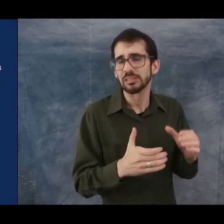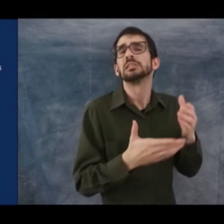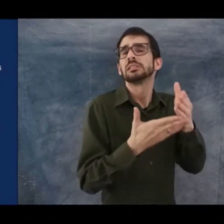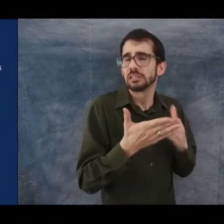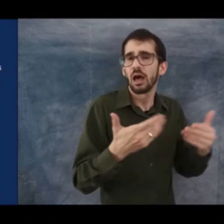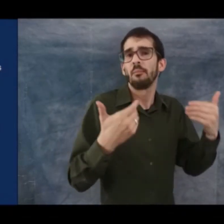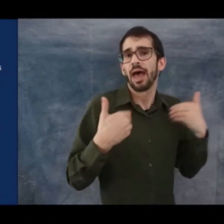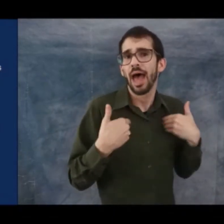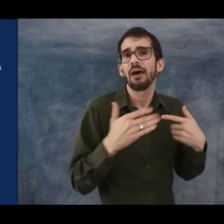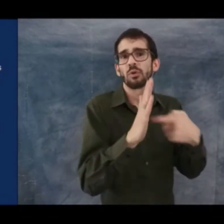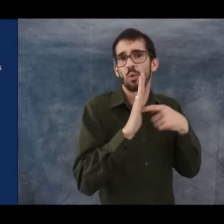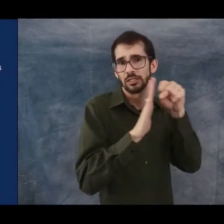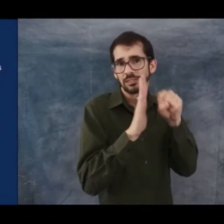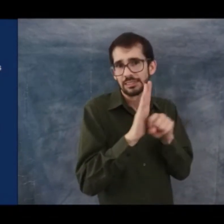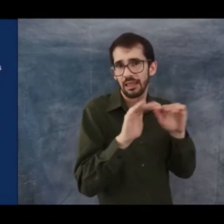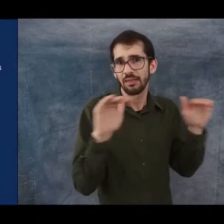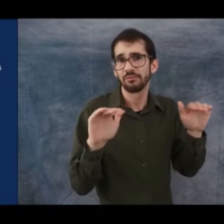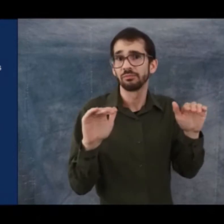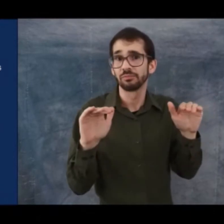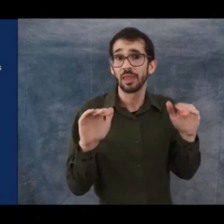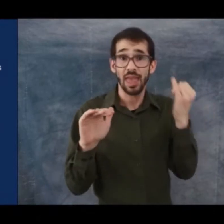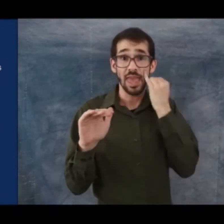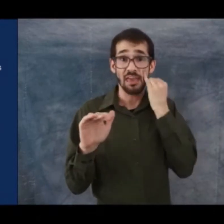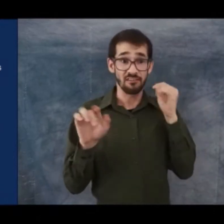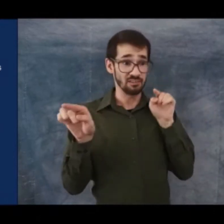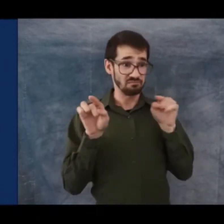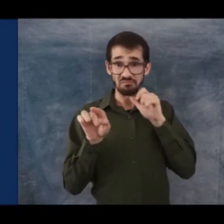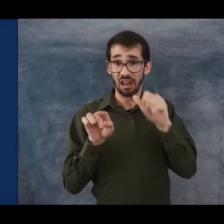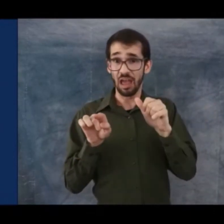semester courses will have teacher-made exams.